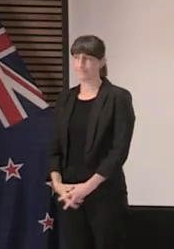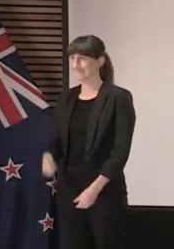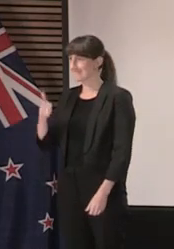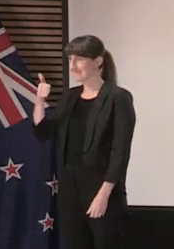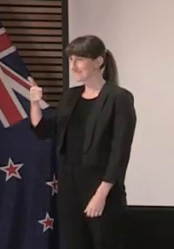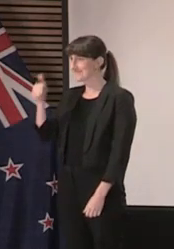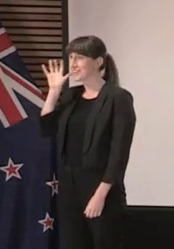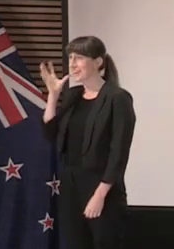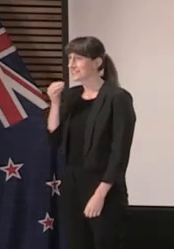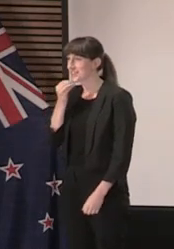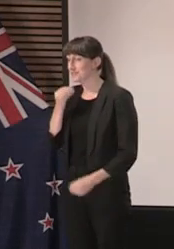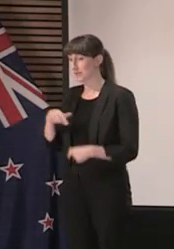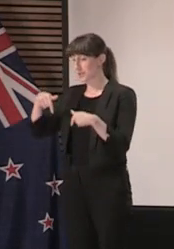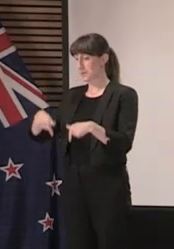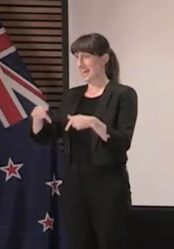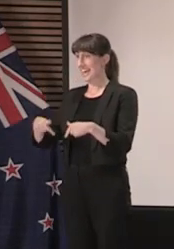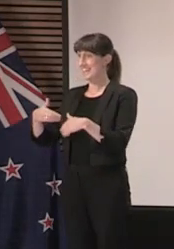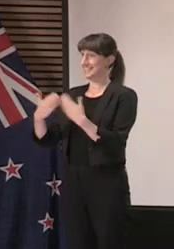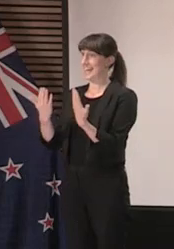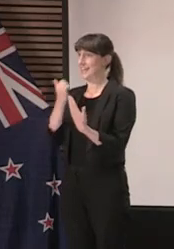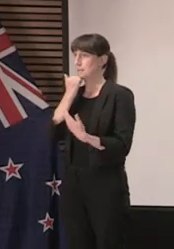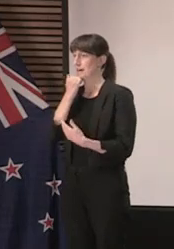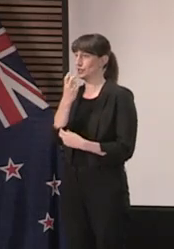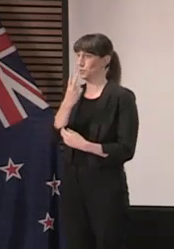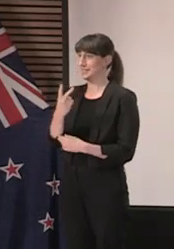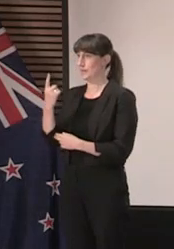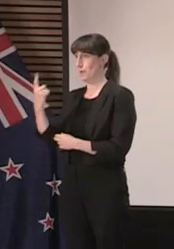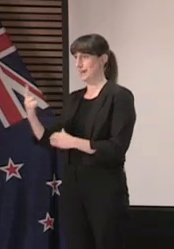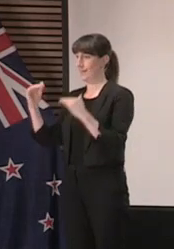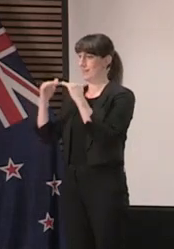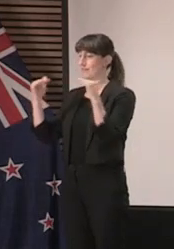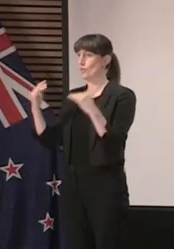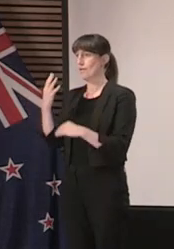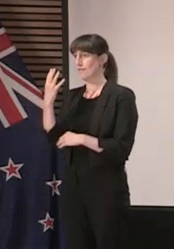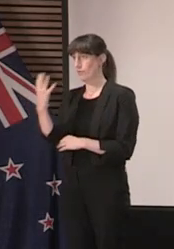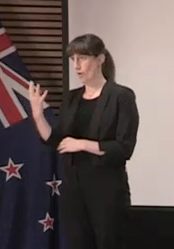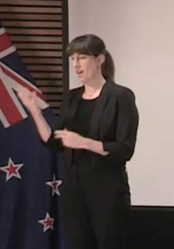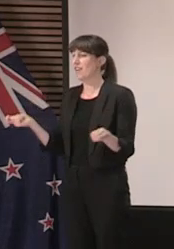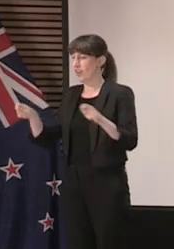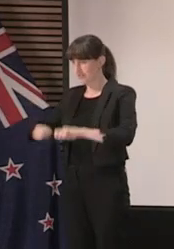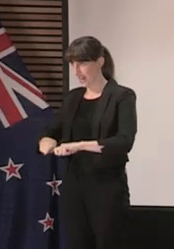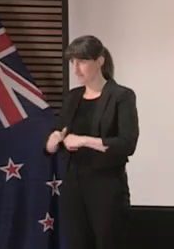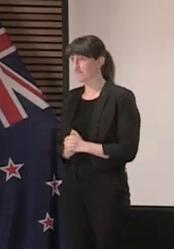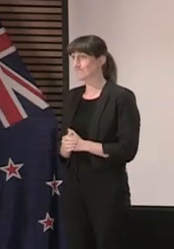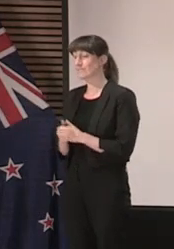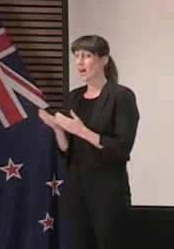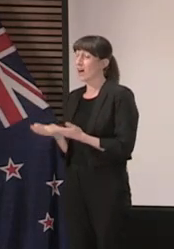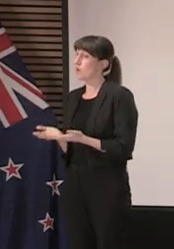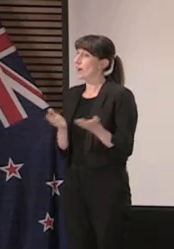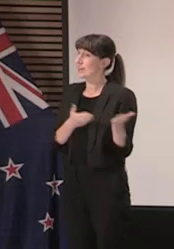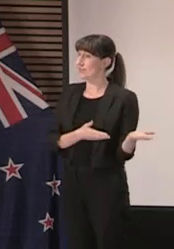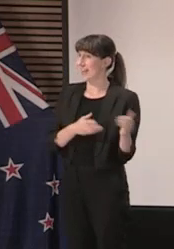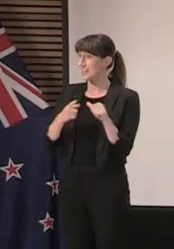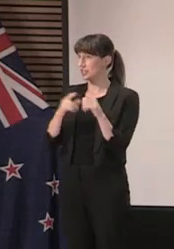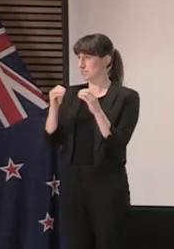Good afternoon. It's day 21 of our COVID-19 alert level 4 lockdown. I'll hand over to the Director General of Health, Dr.